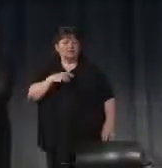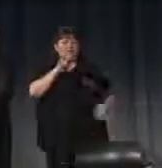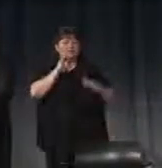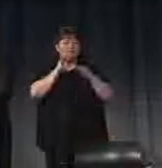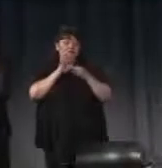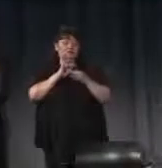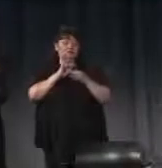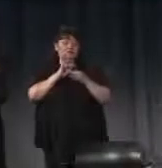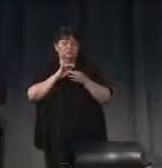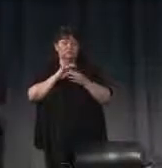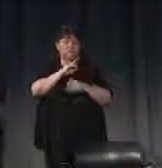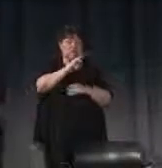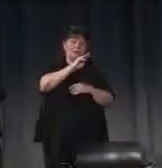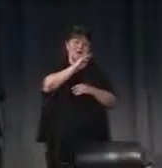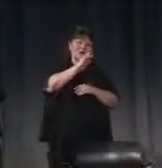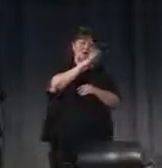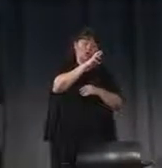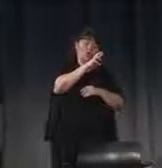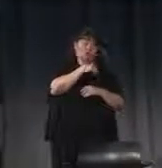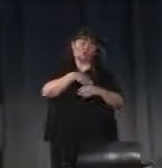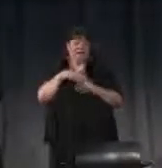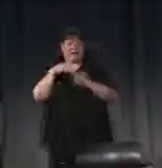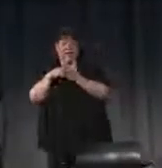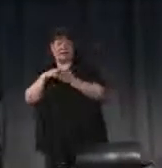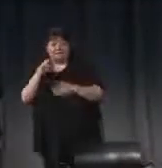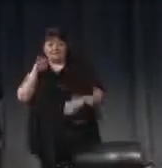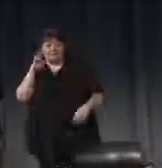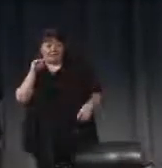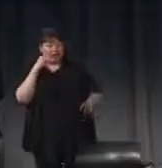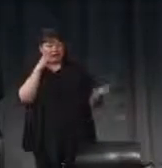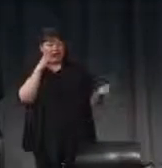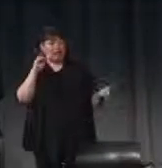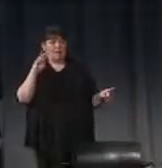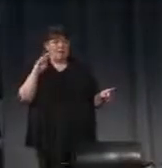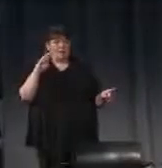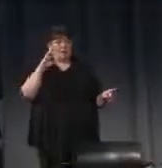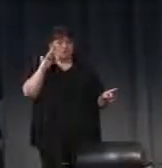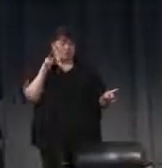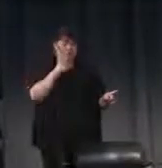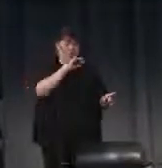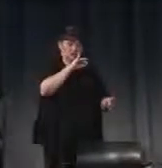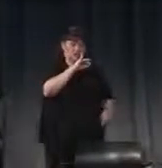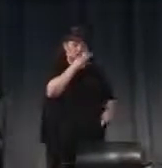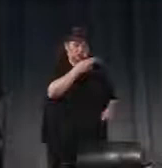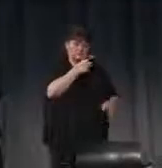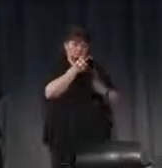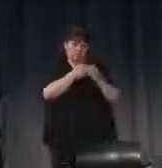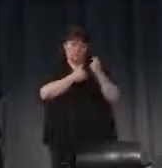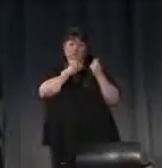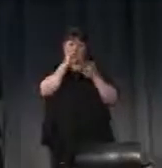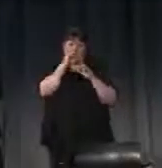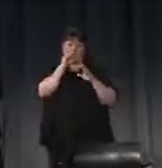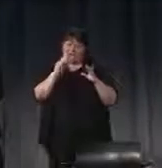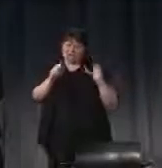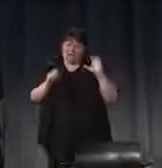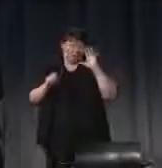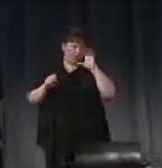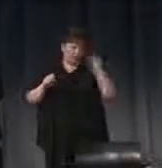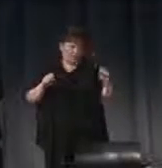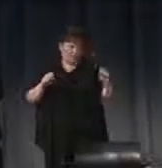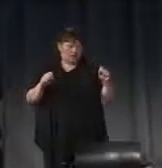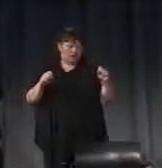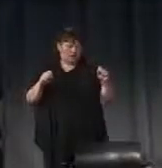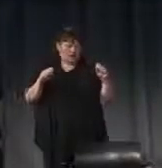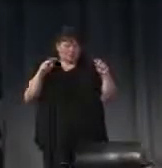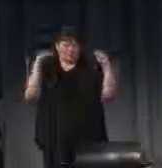of matter, antimatter, I felt that Mara and Josh both had fascinating, coming